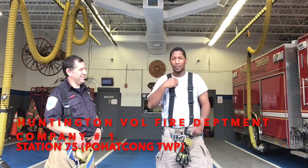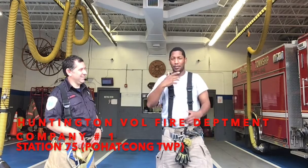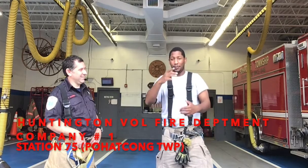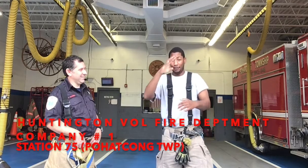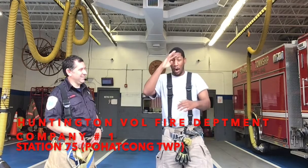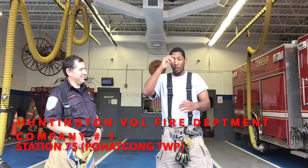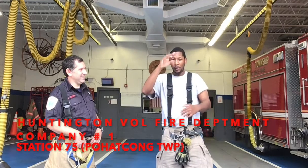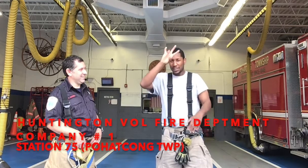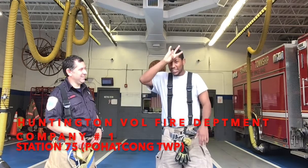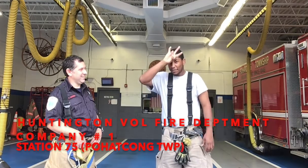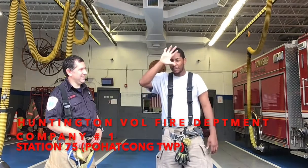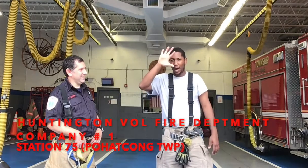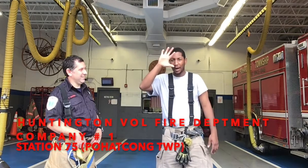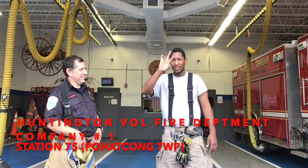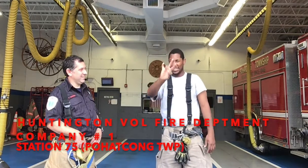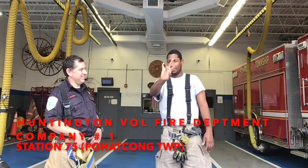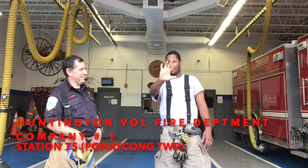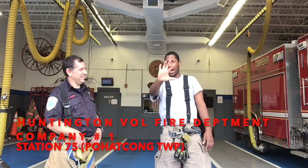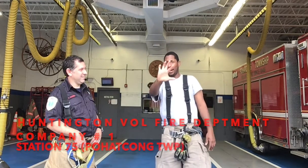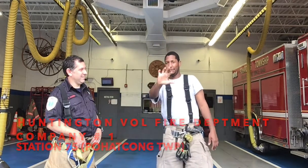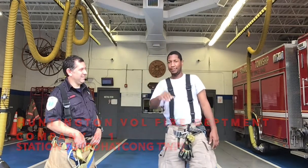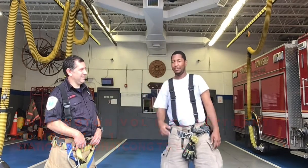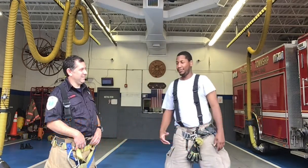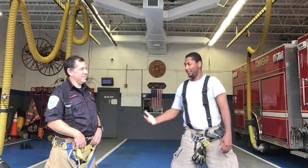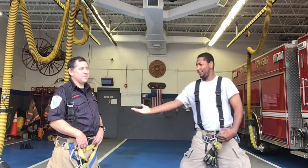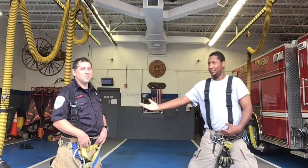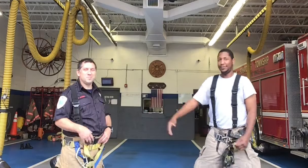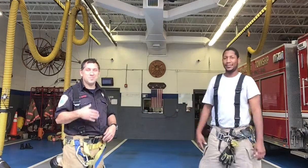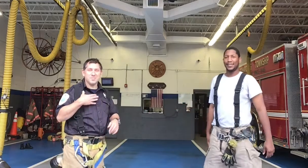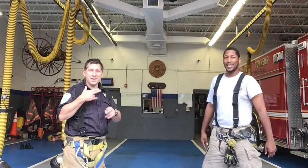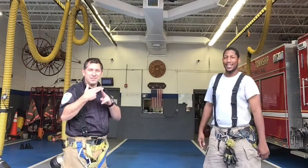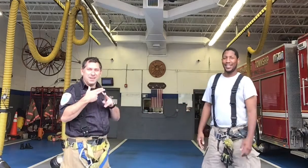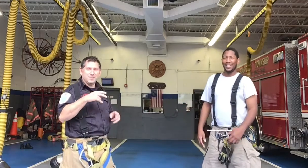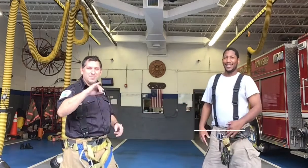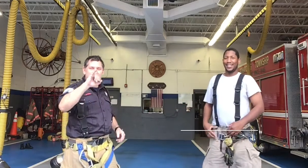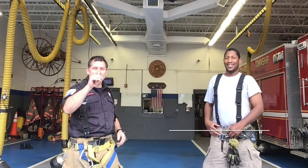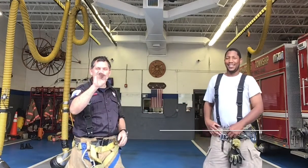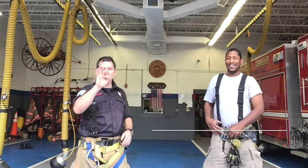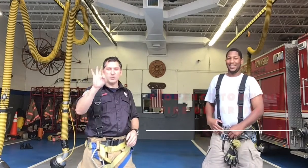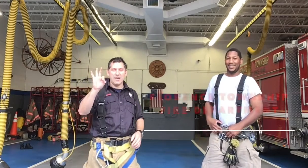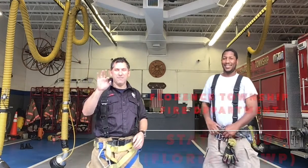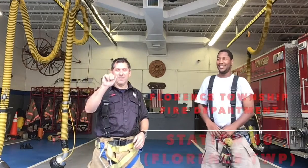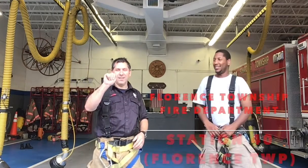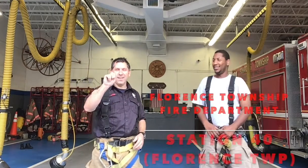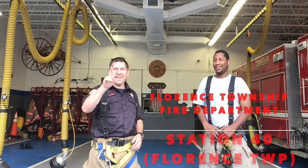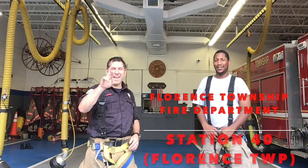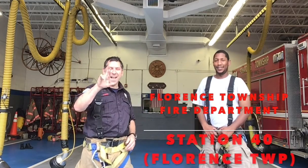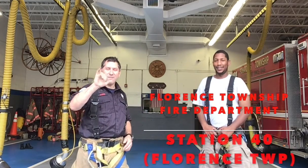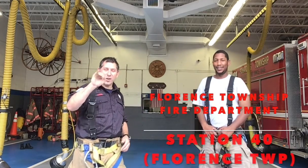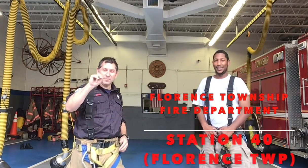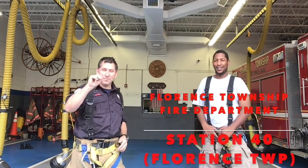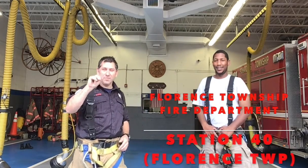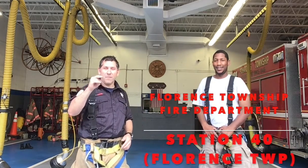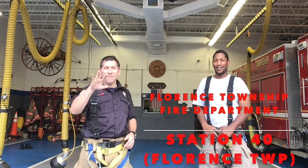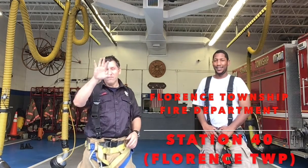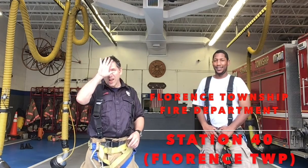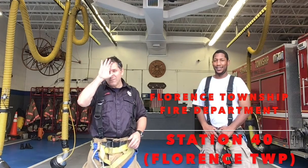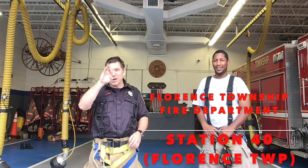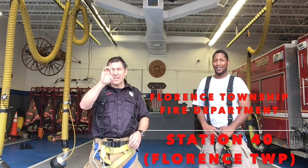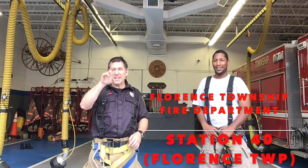name, and I am from Fire Department 75. Hi, and I'm Jeff Averin, and